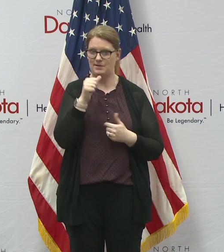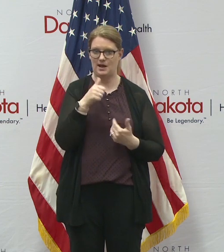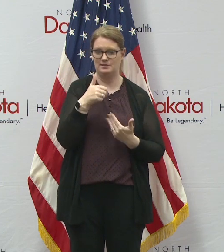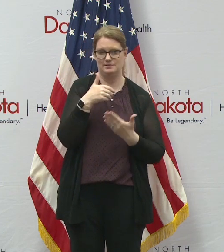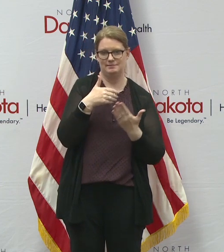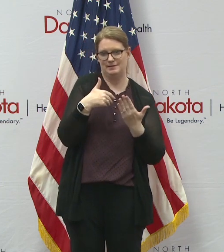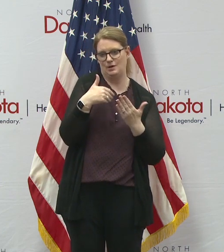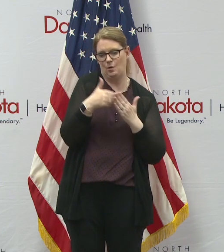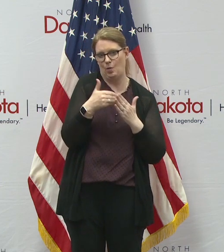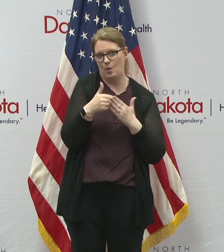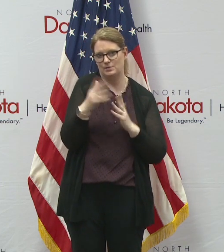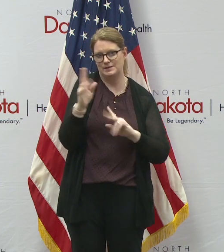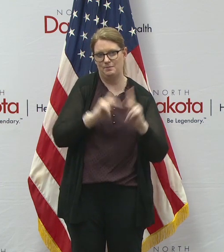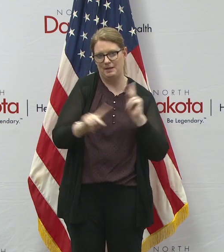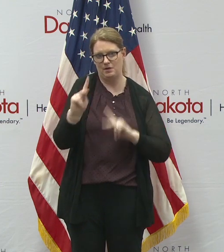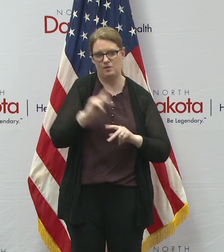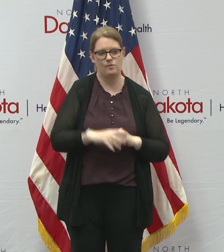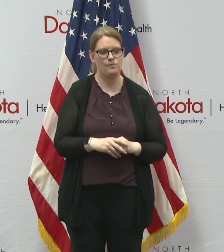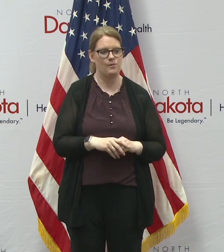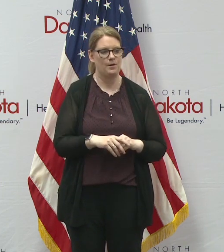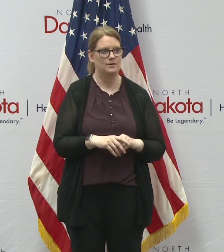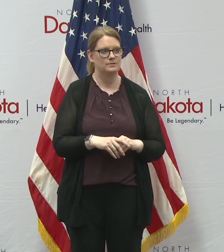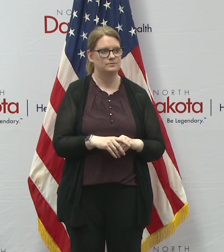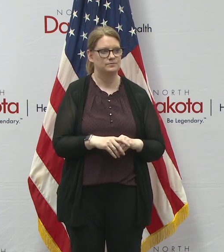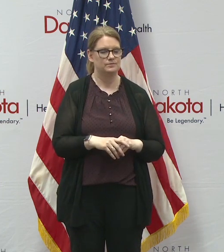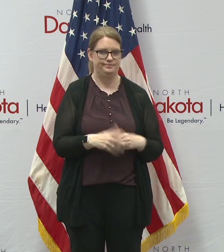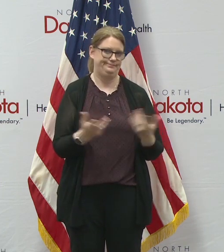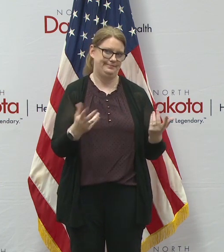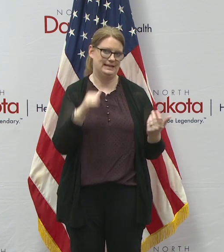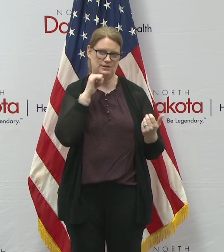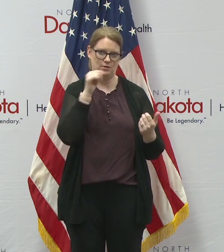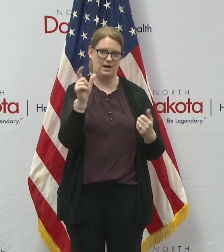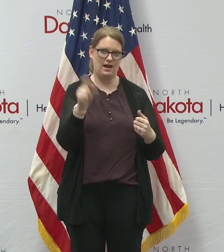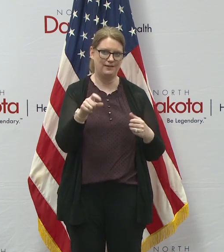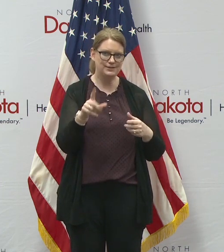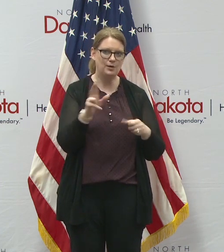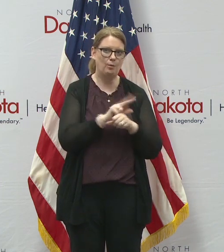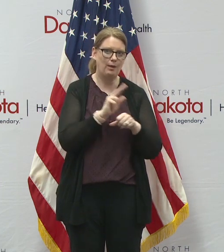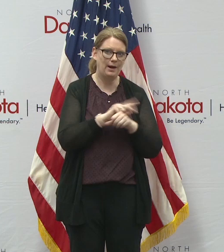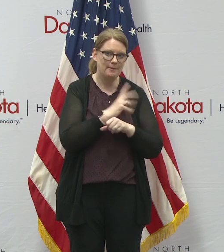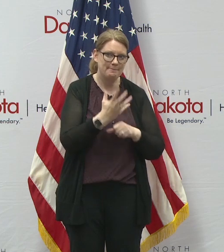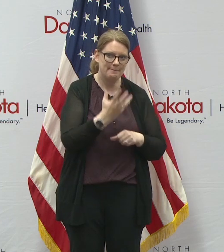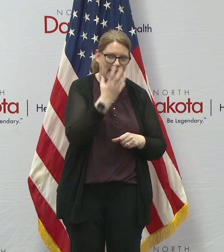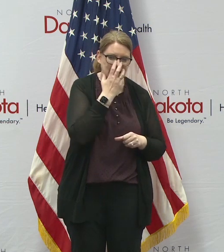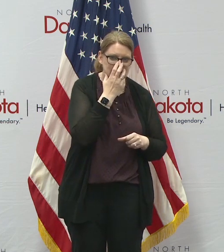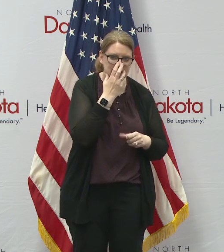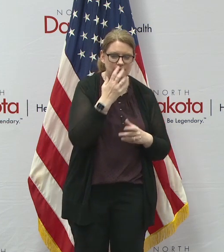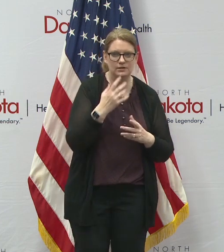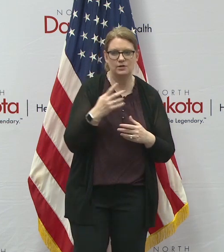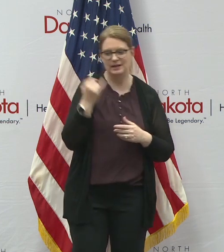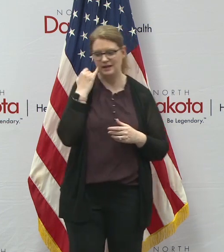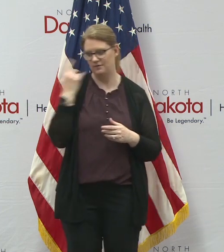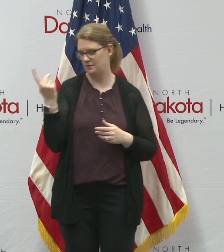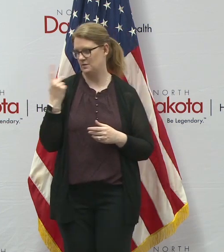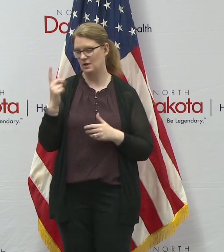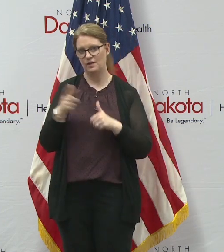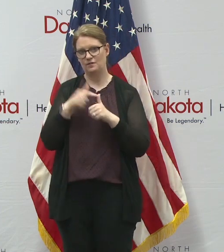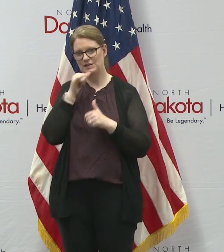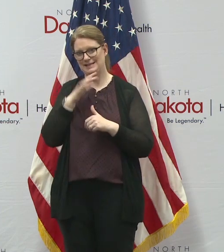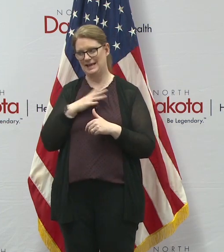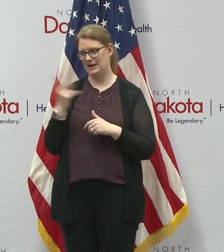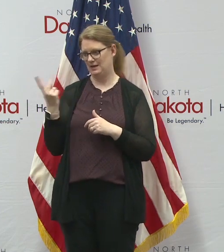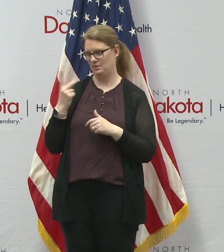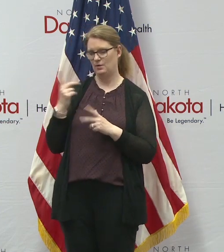So I mean, I'm not. And again, you don't have to wear a mask, or if you're in close contact, like when the First Lady and I are together, we're not wearing